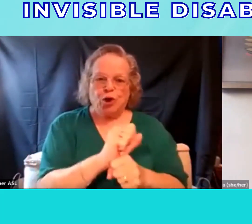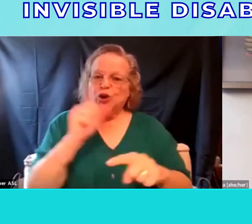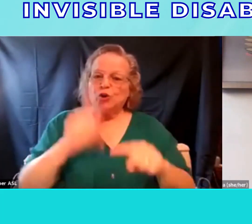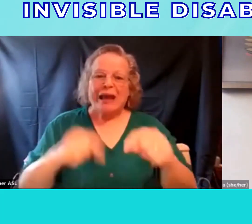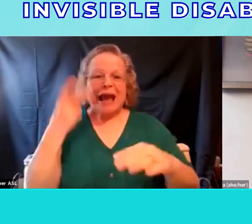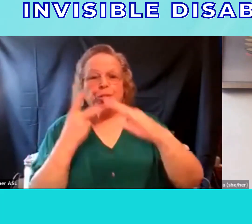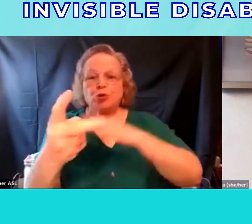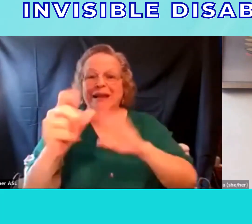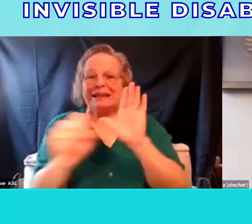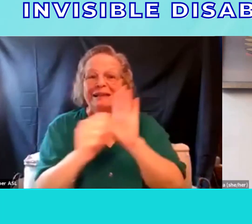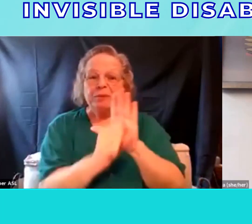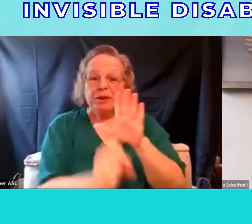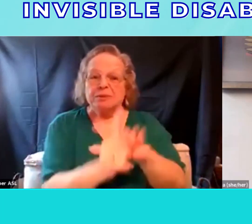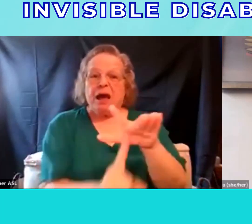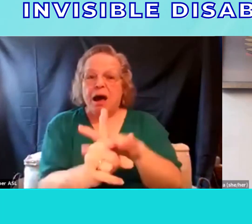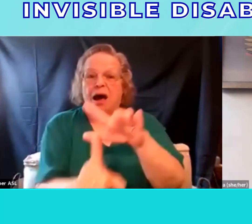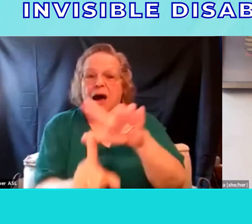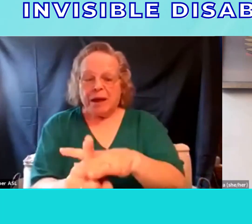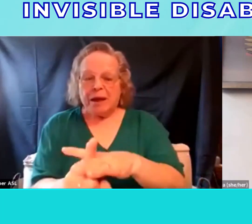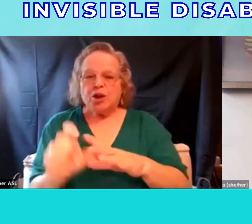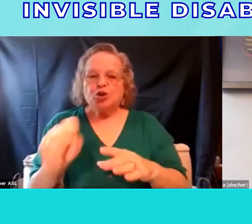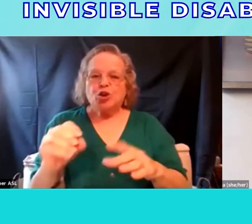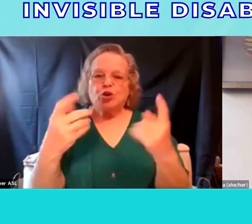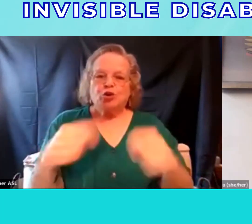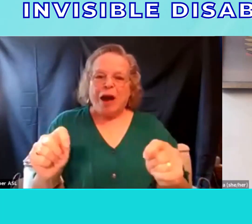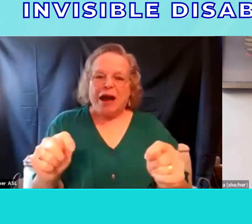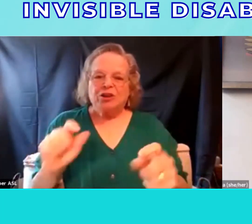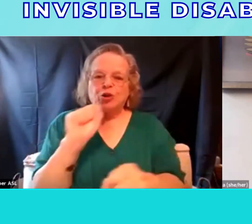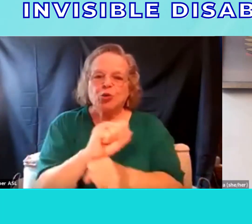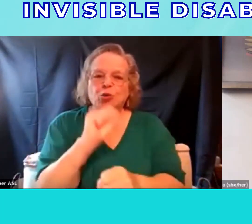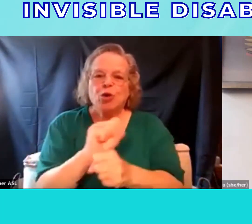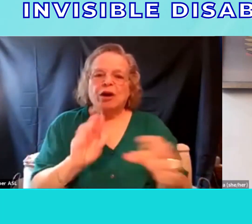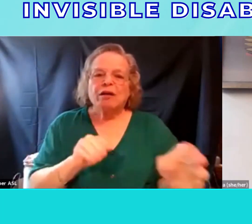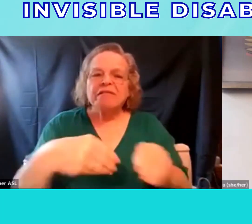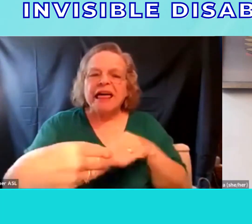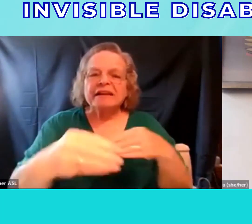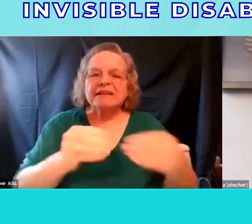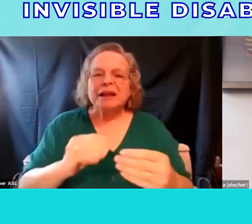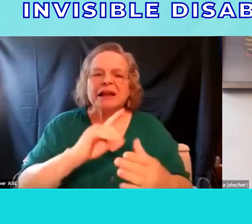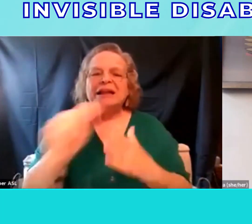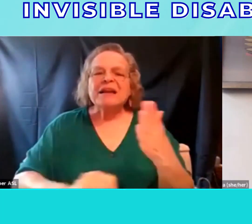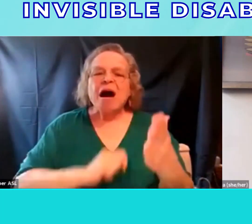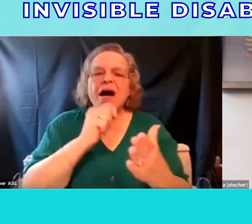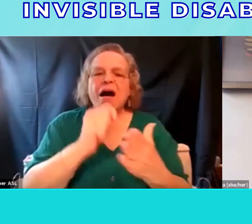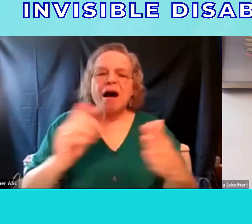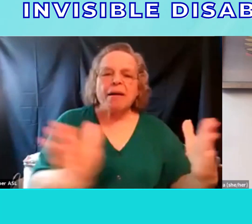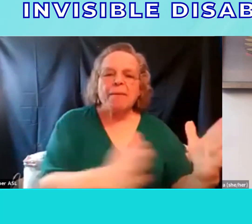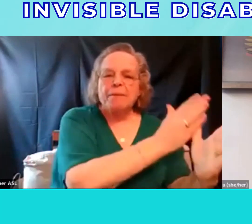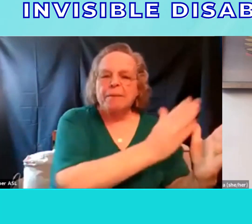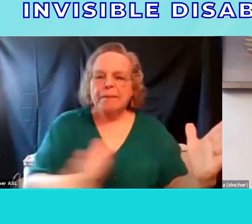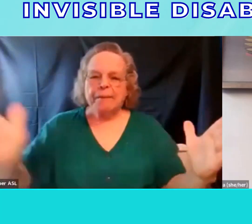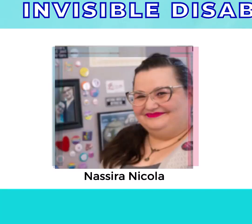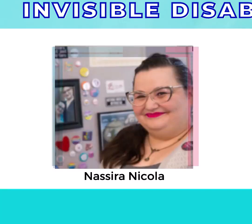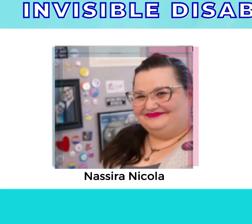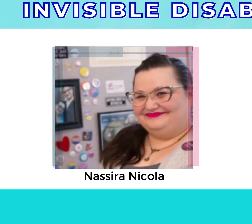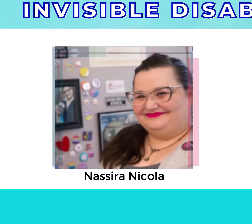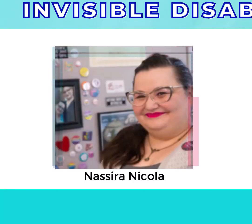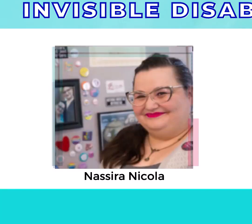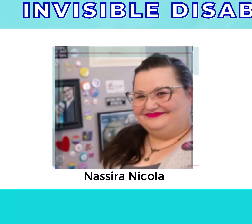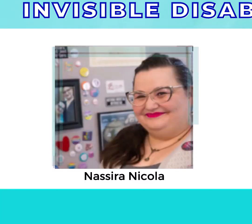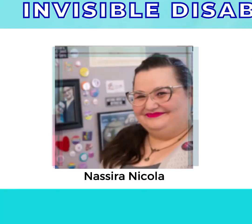And you have to sort of find a way to bring your